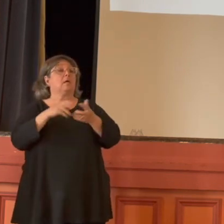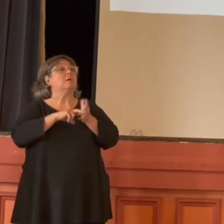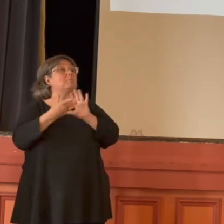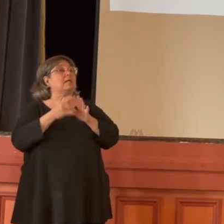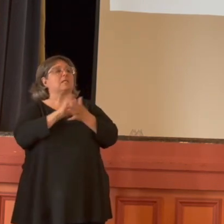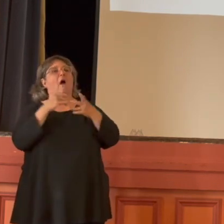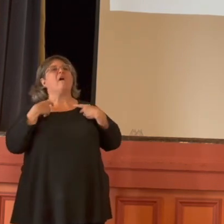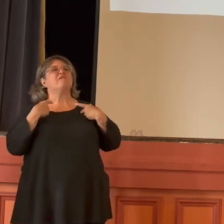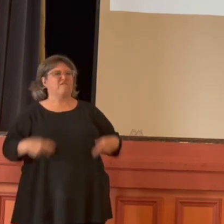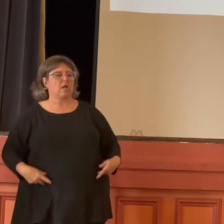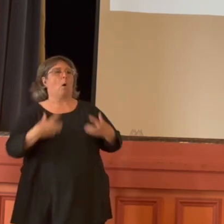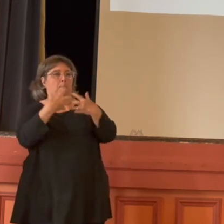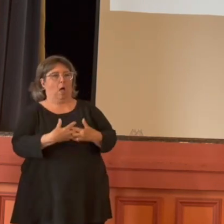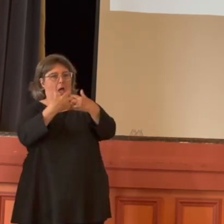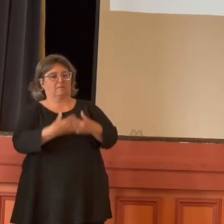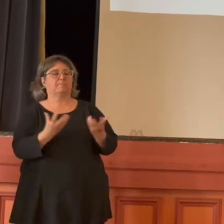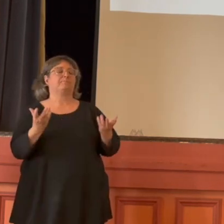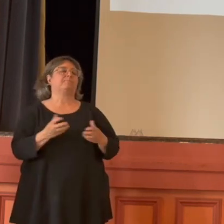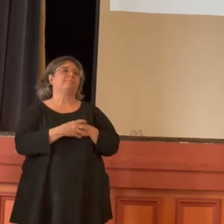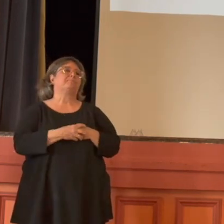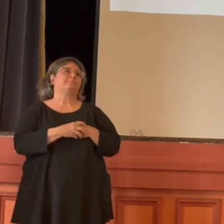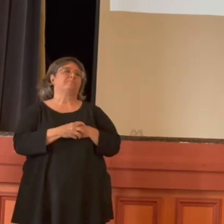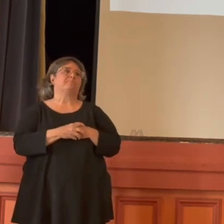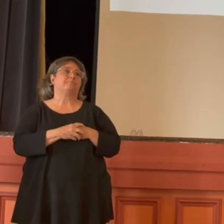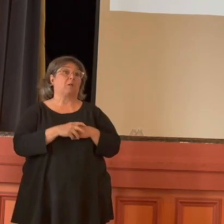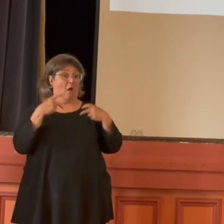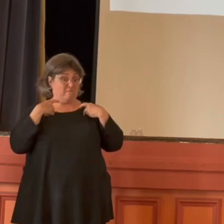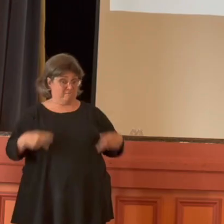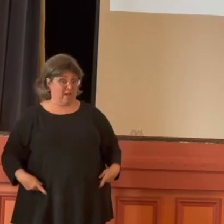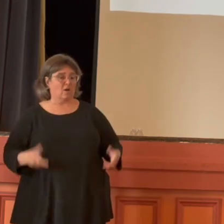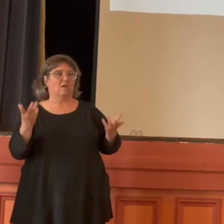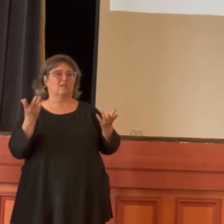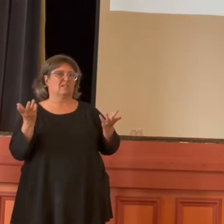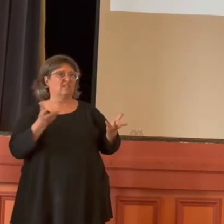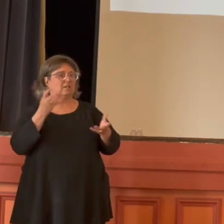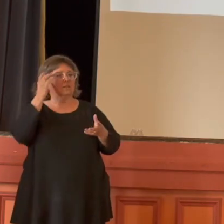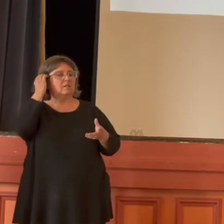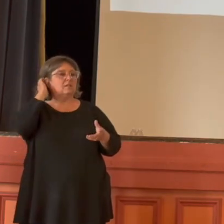is a physical plant. So it takes the physical